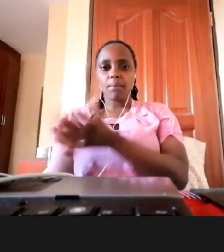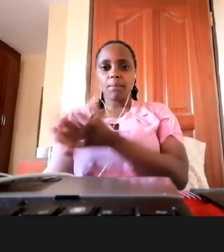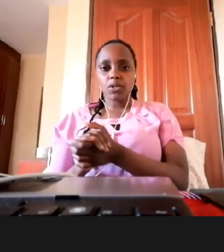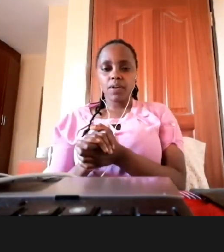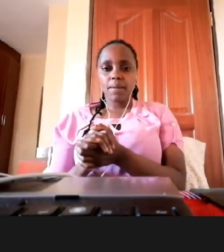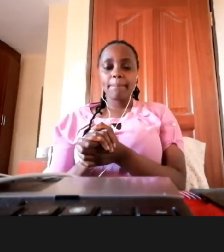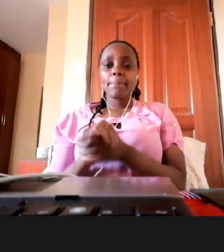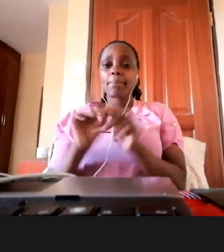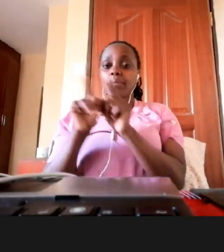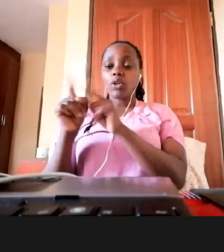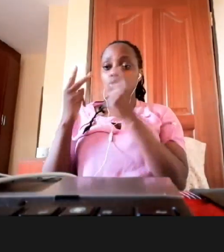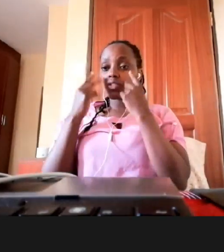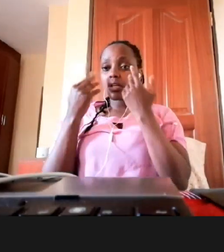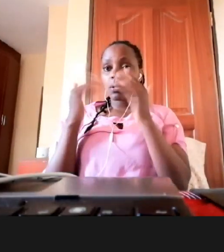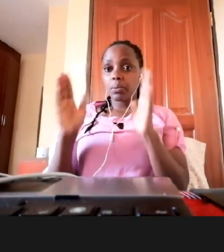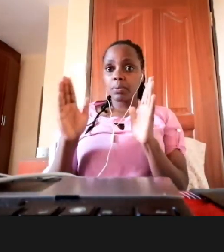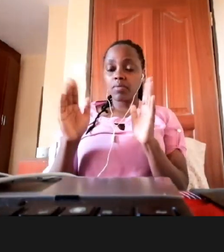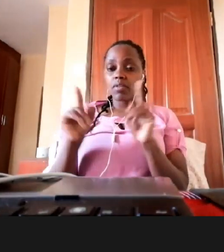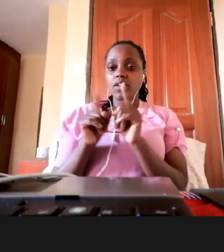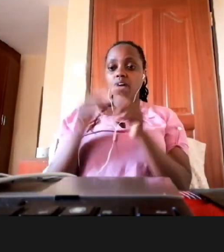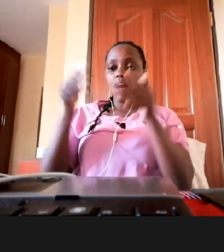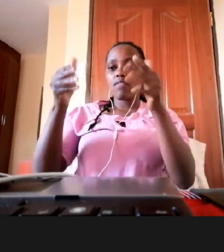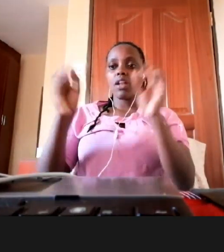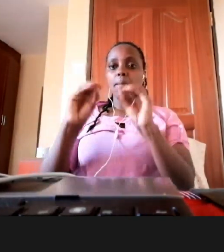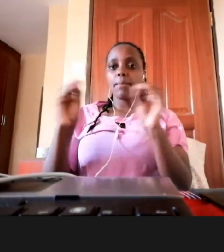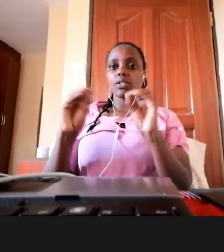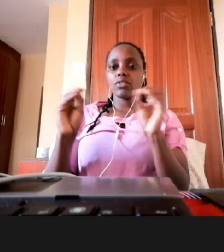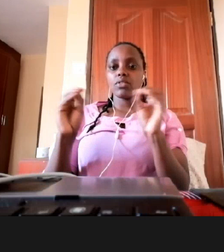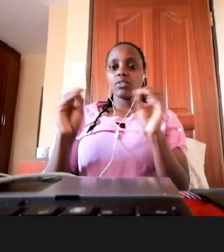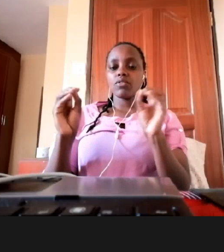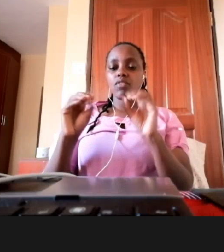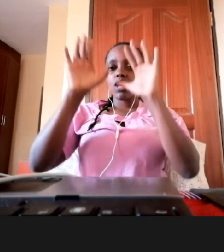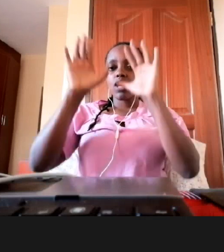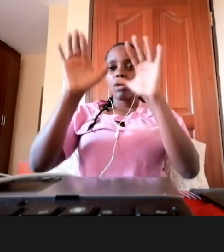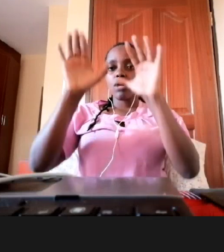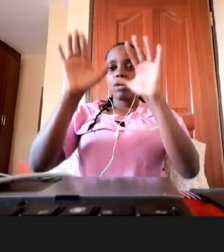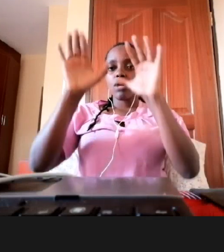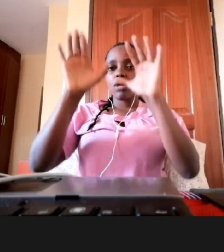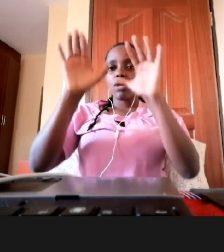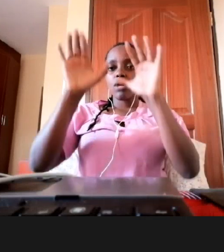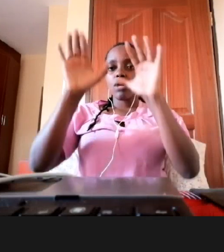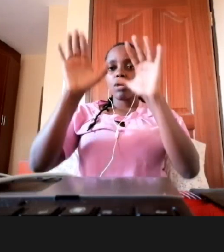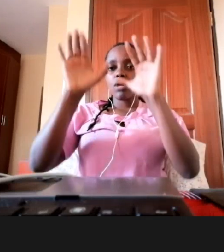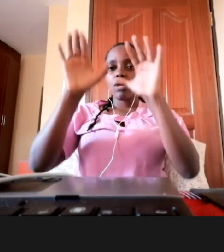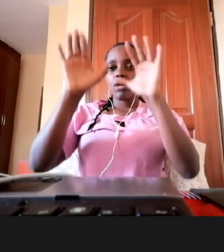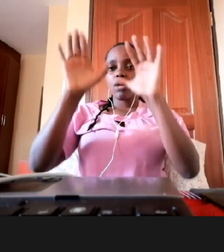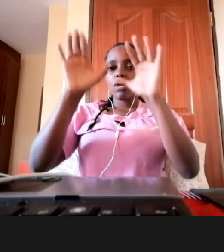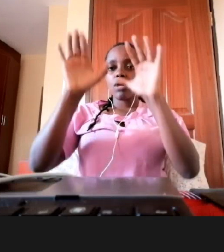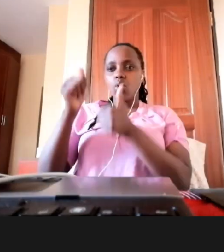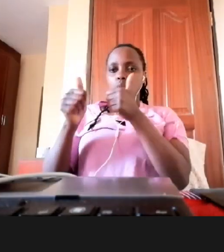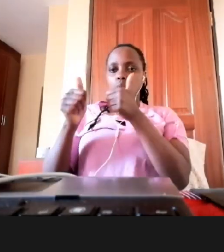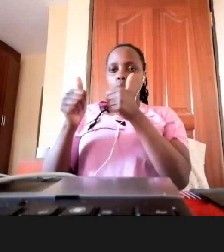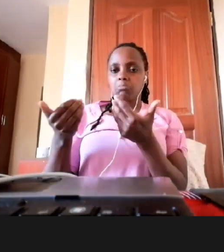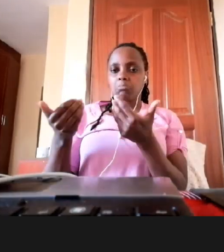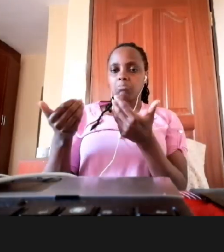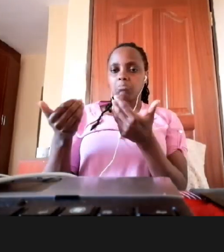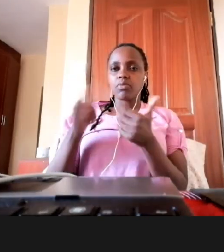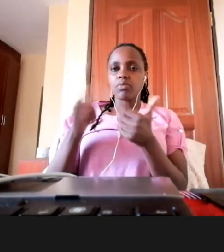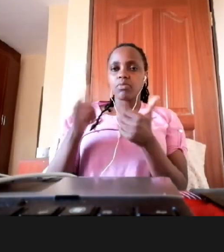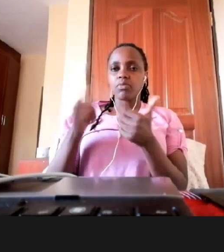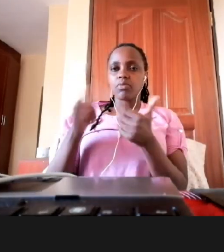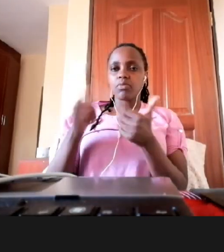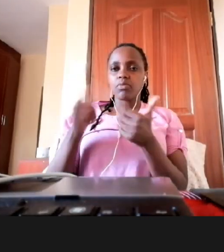We have also seen the unavailability of crucial information that is detained by